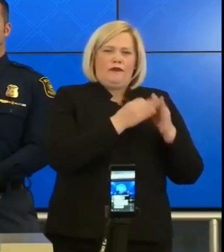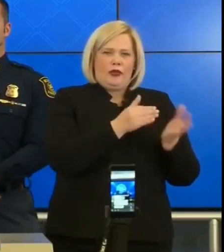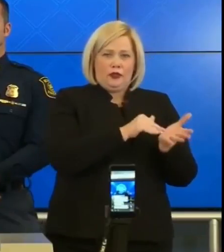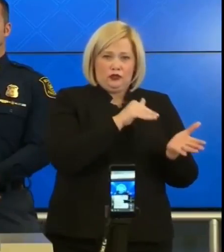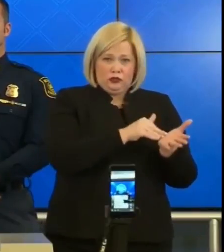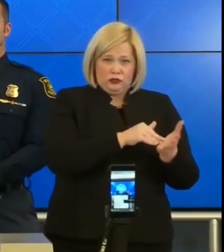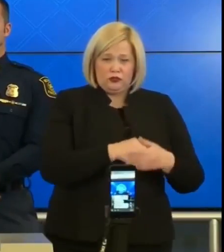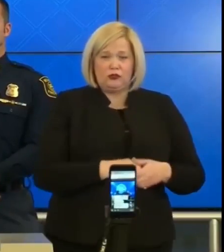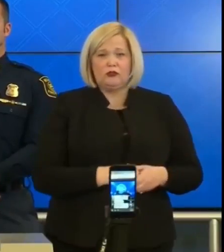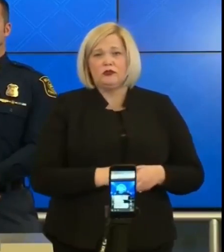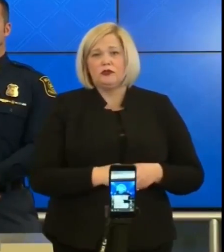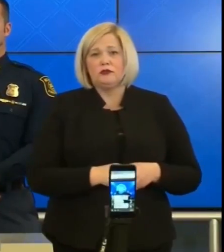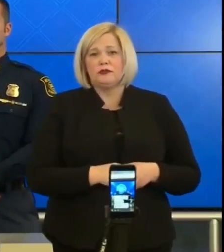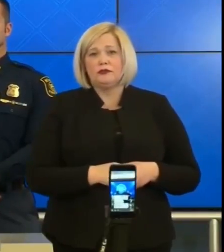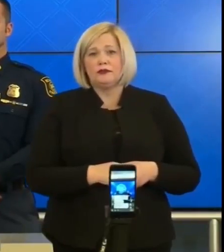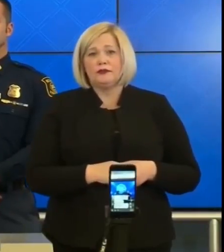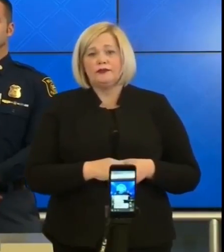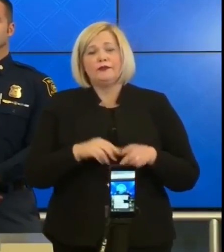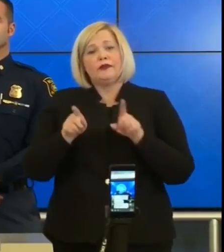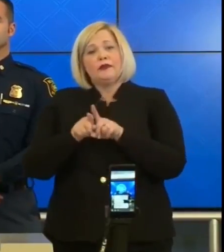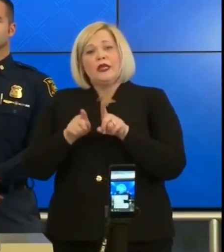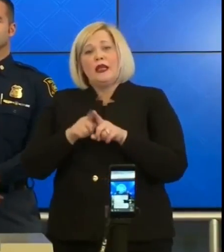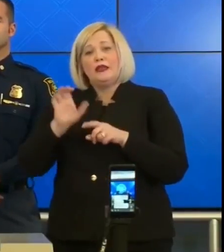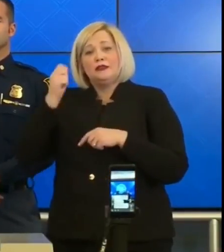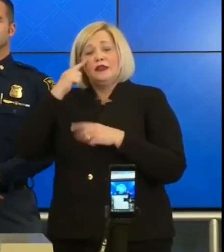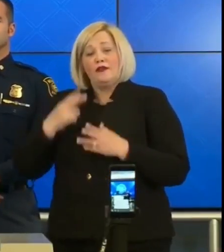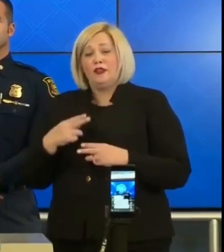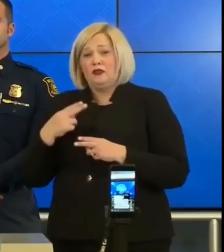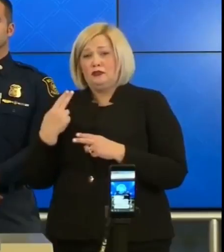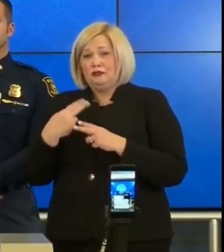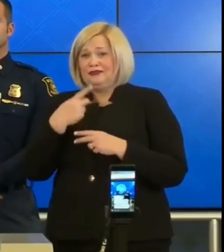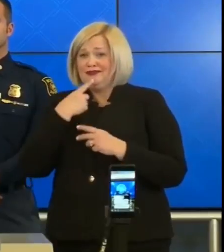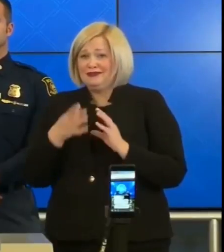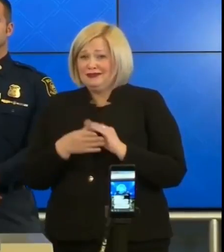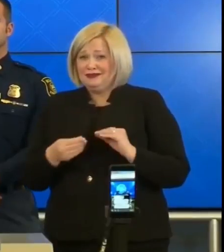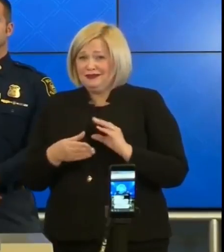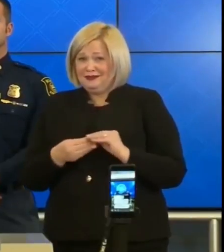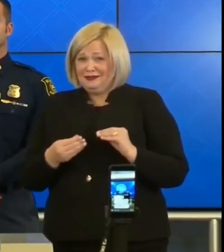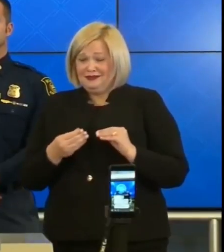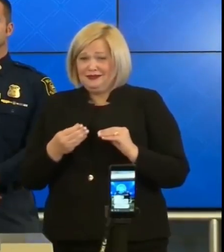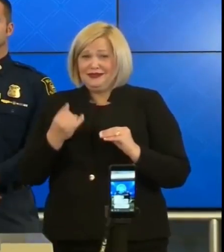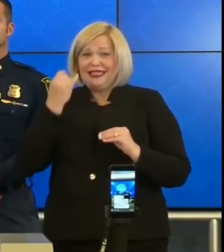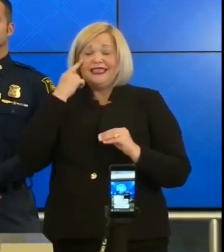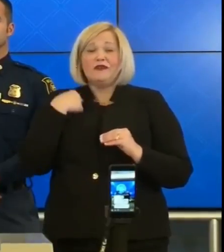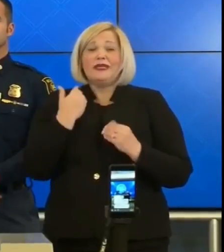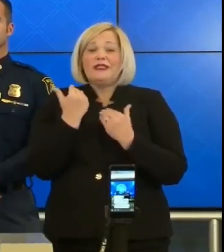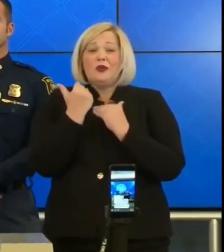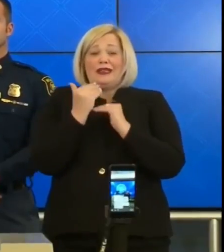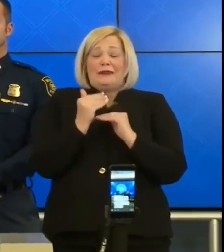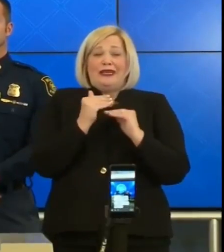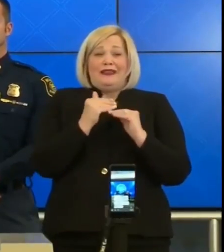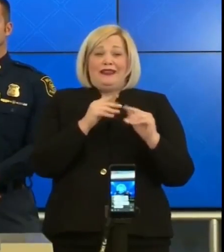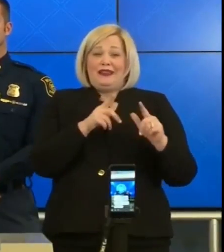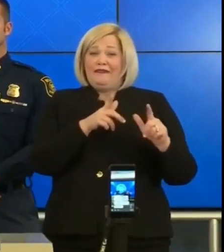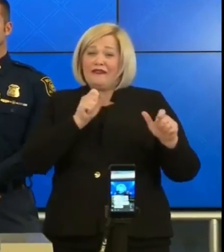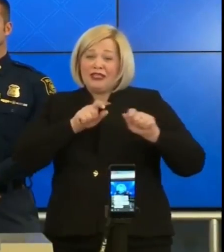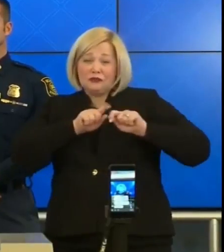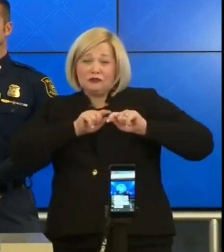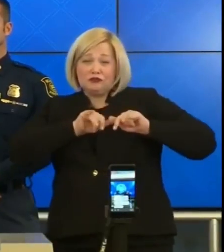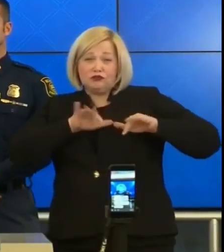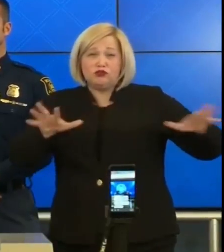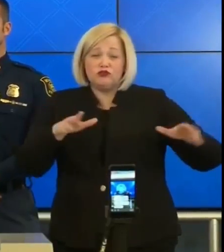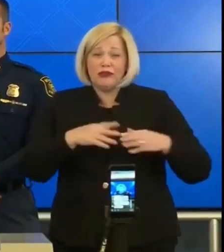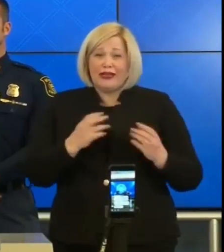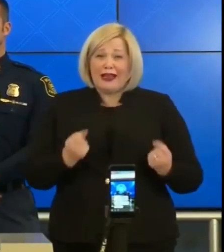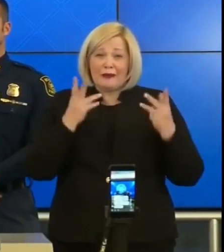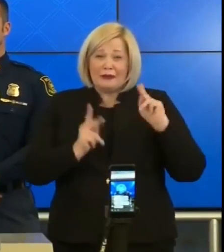As the governor mentioned, if we do not limit the slope and the speed with which new people are